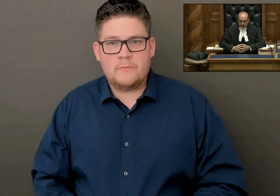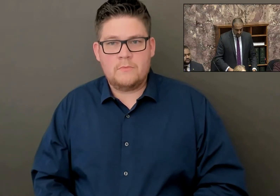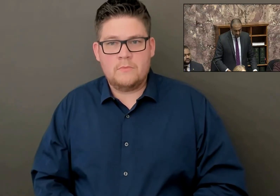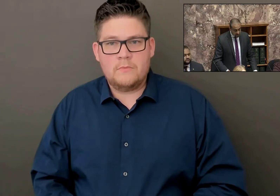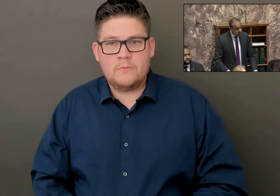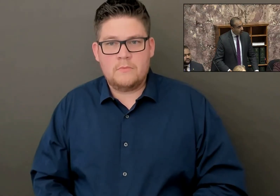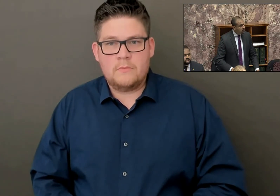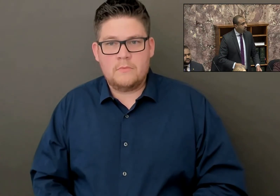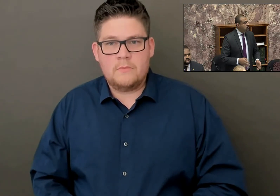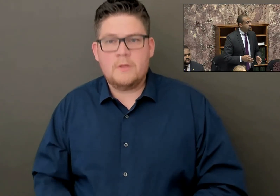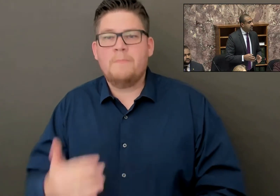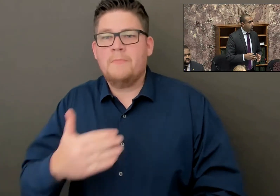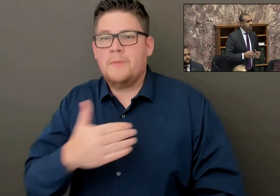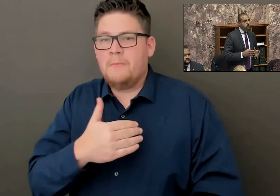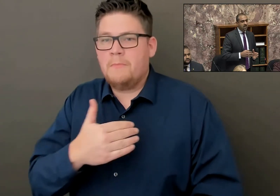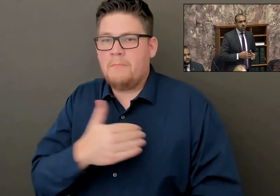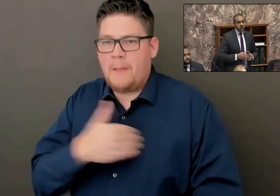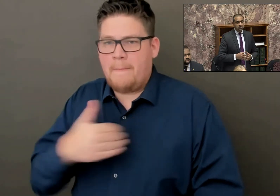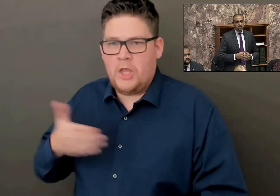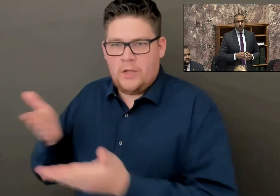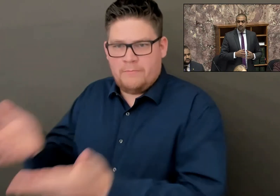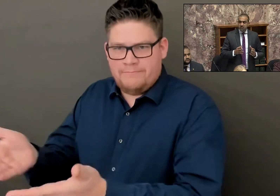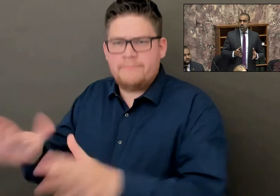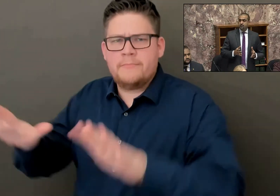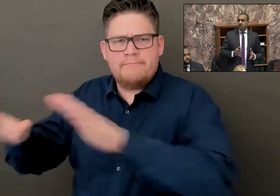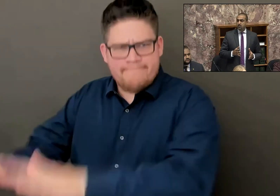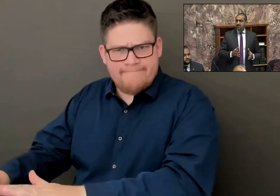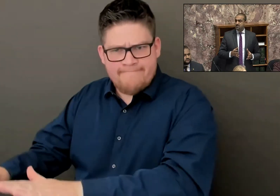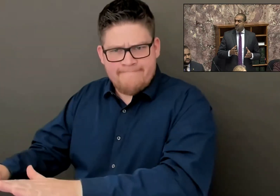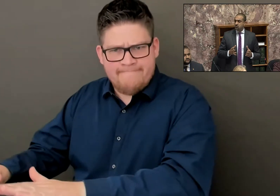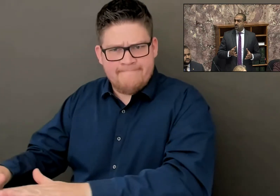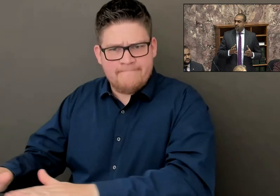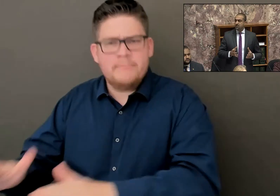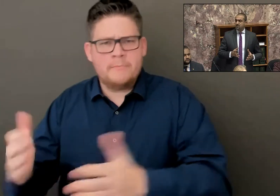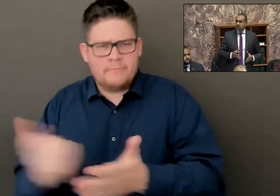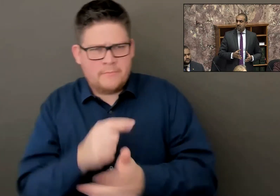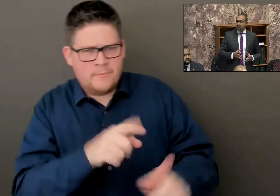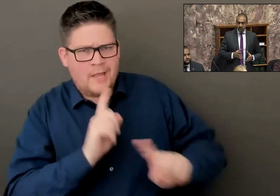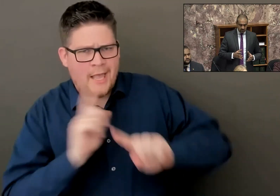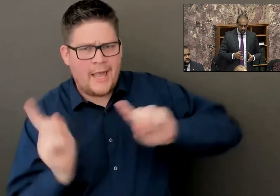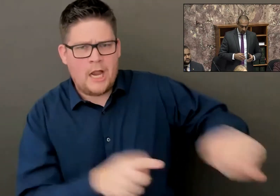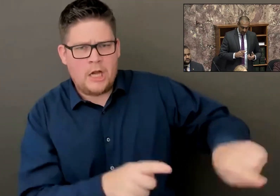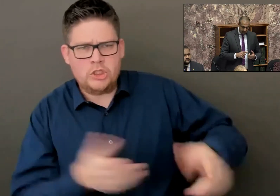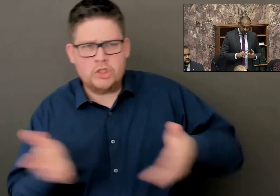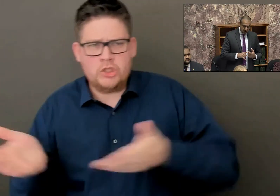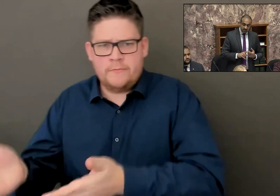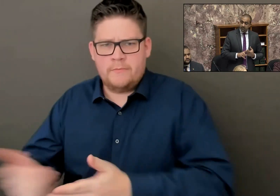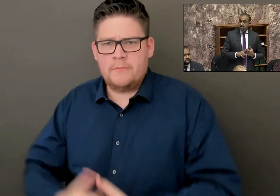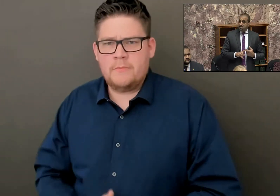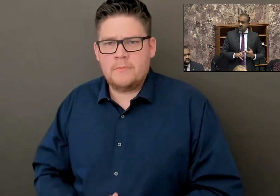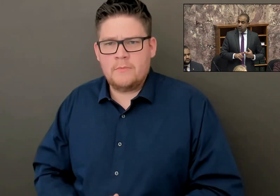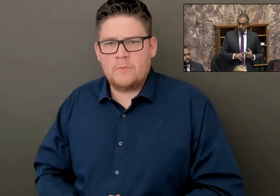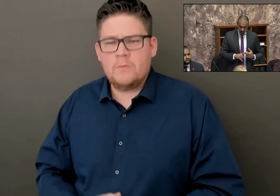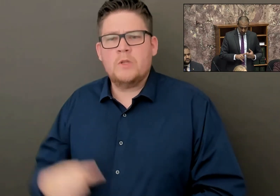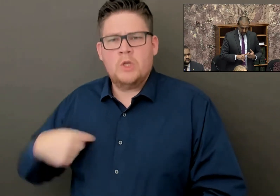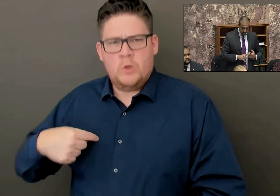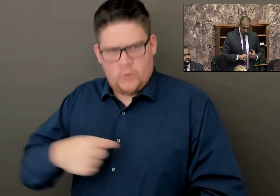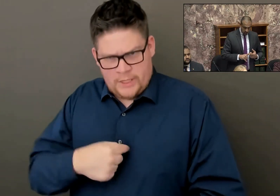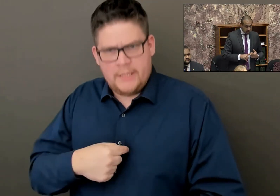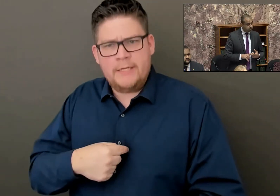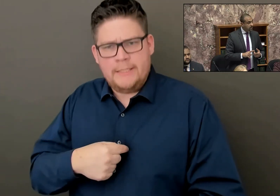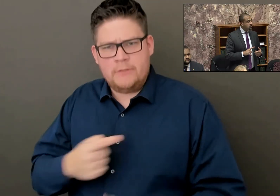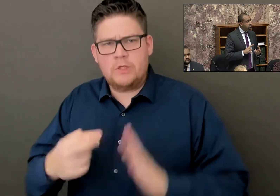Speaker. It's important to note that with the change, there's measures put in place to make sure the buildings are safe. We have limited to 6